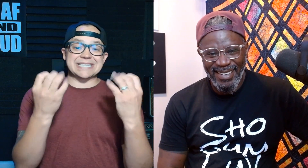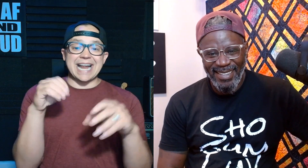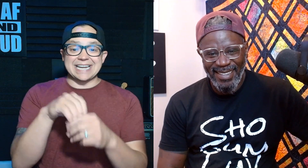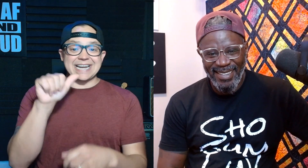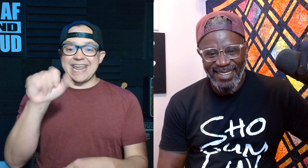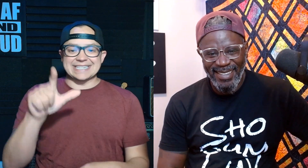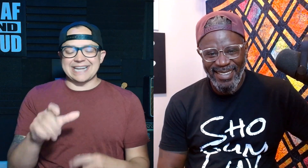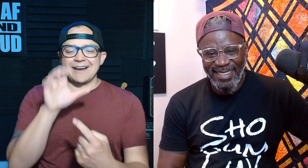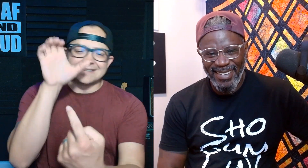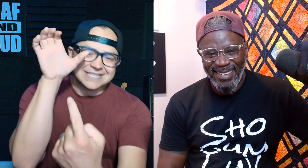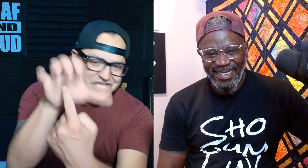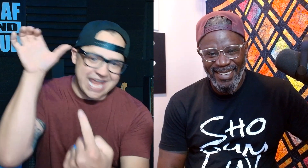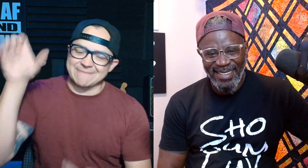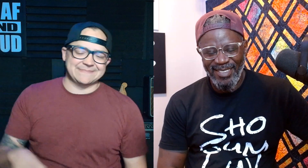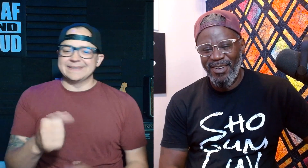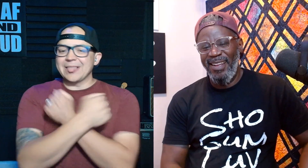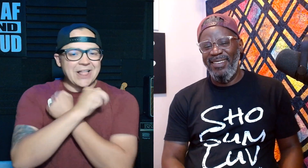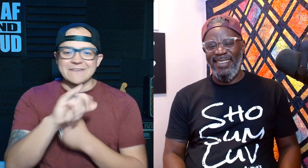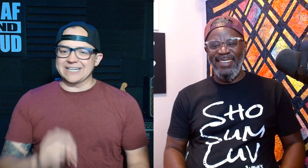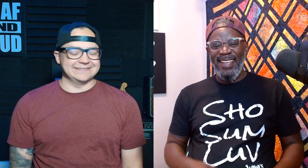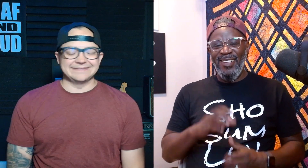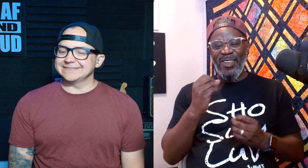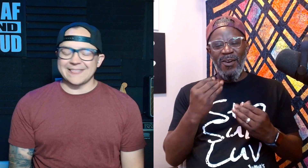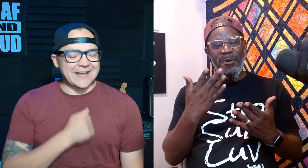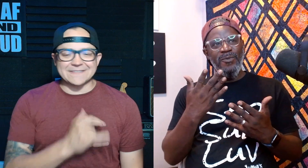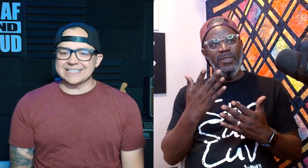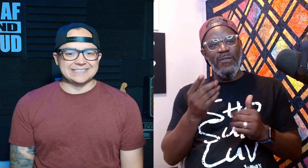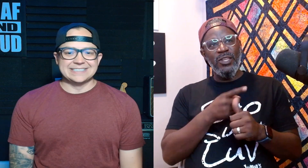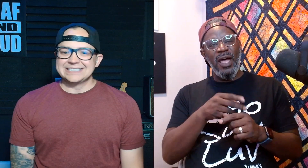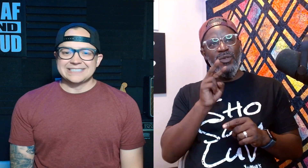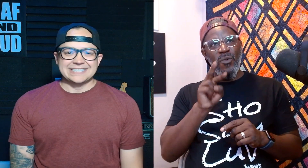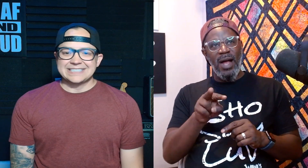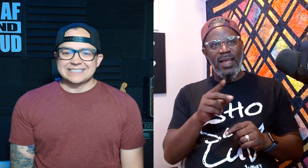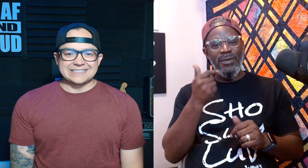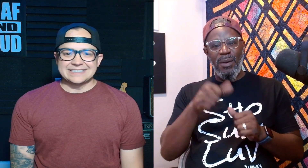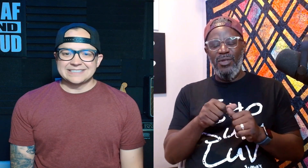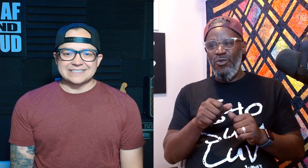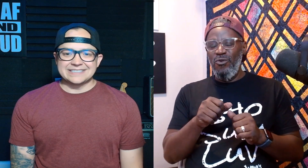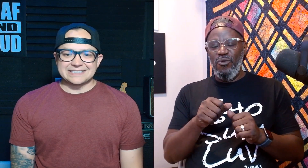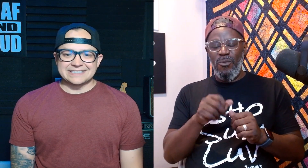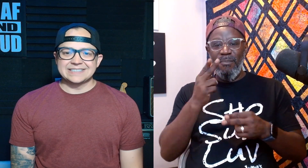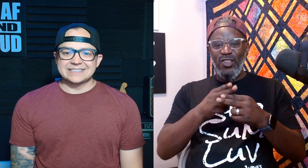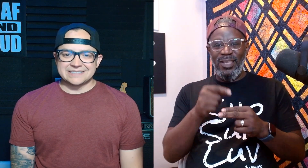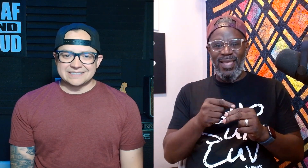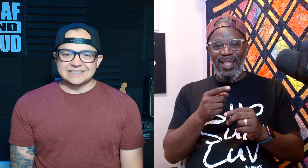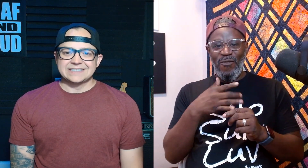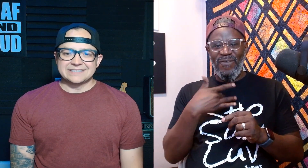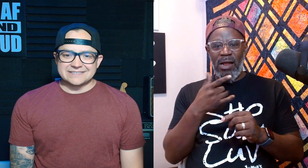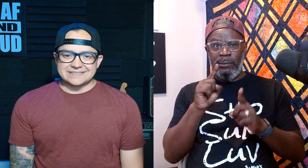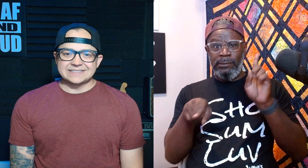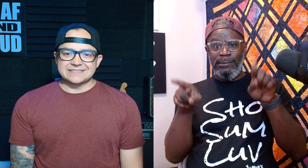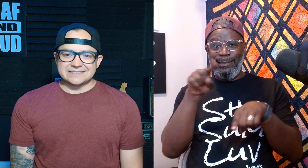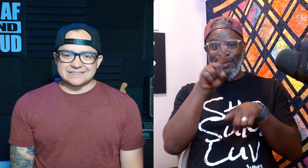people signing in ASL. Champ. Love it. So Love it. The first time you watched, I remember you mentioned that